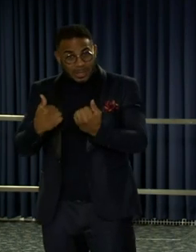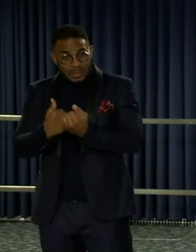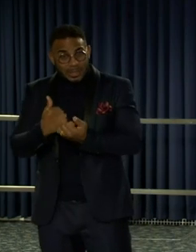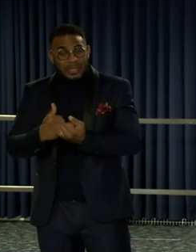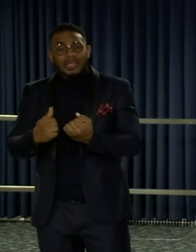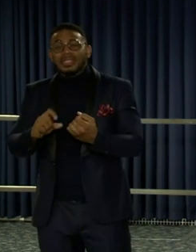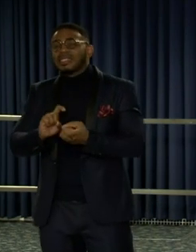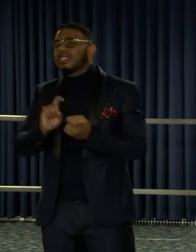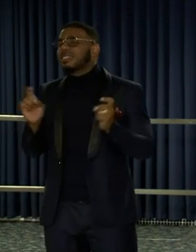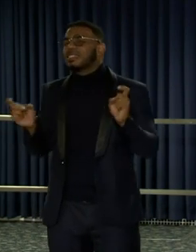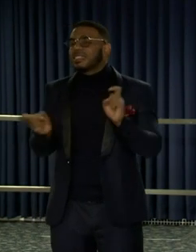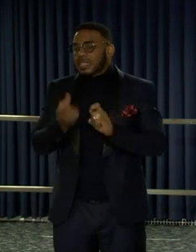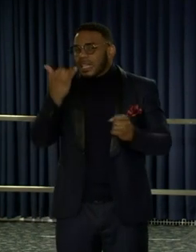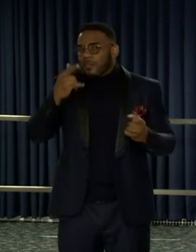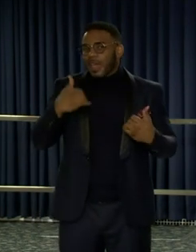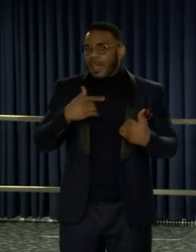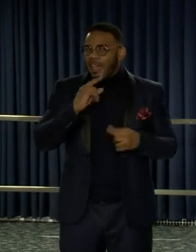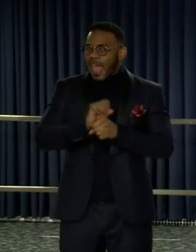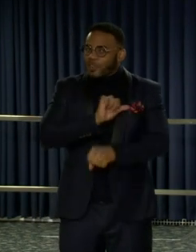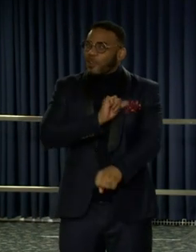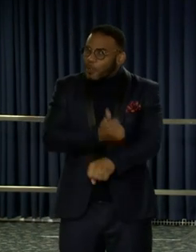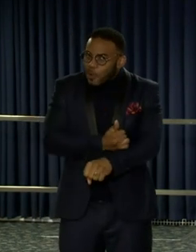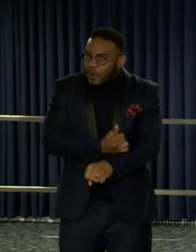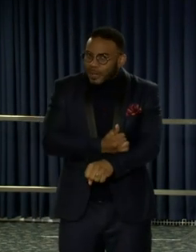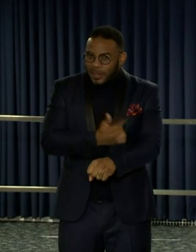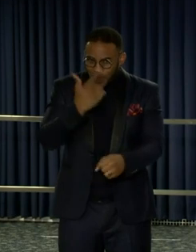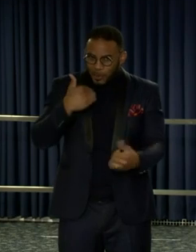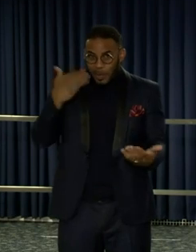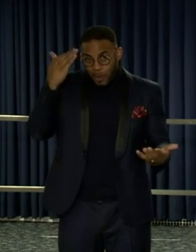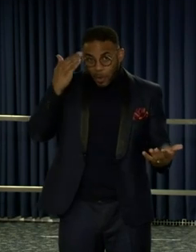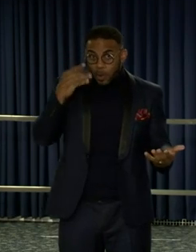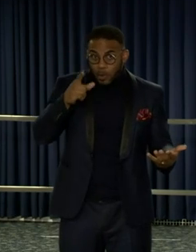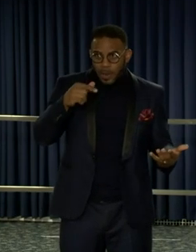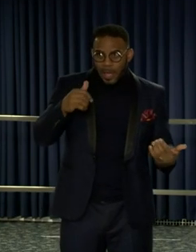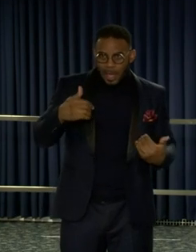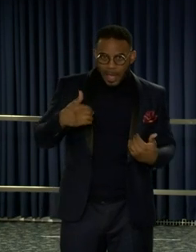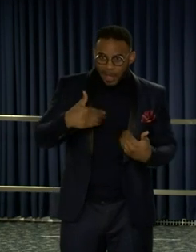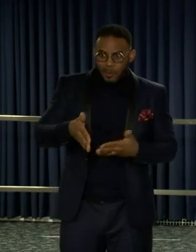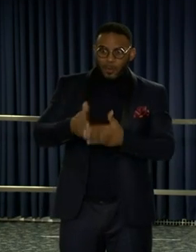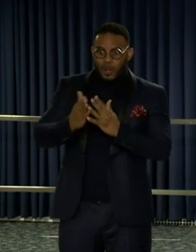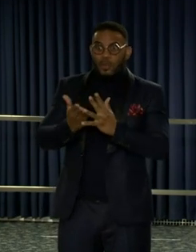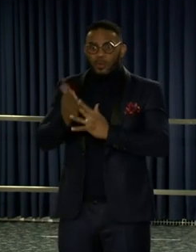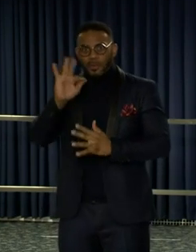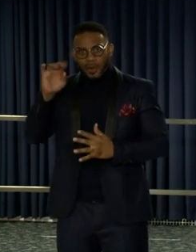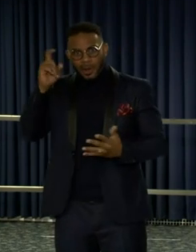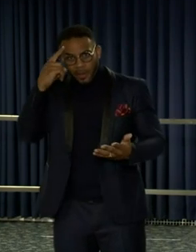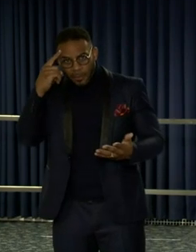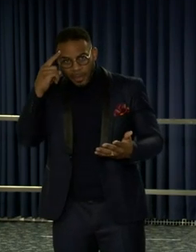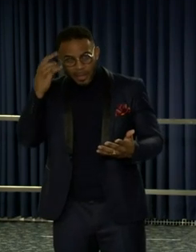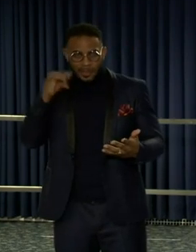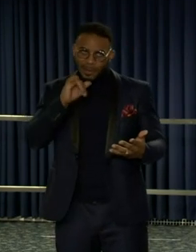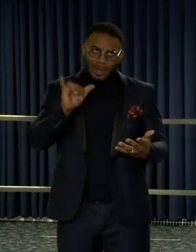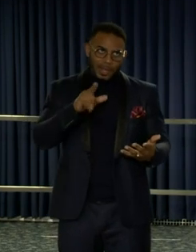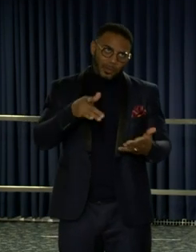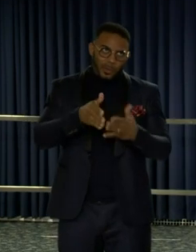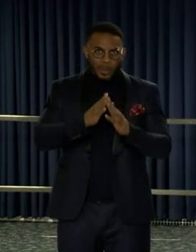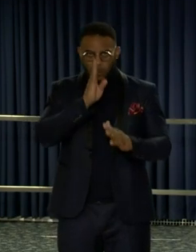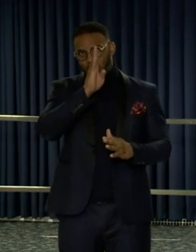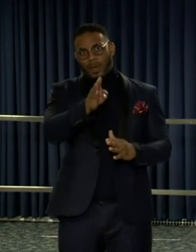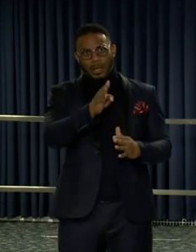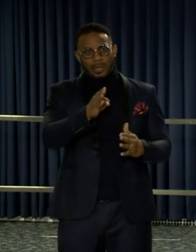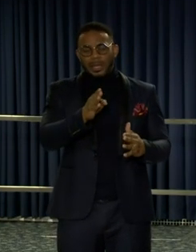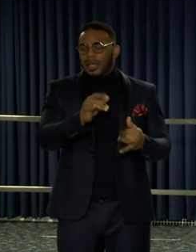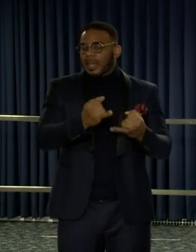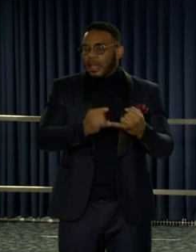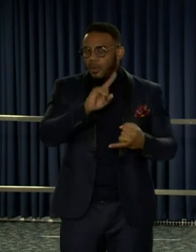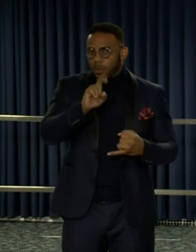have changed if you had actual authority over the Guard? Because as we know, you have to put the request in through the federal government. It's not like you requested directly.